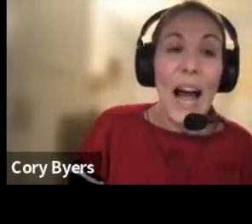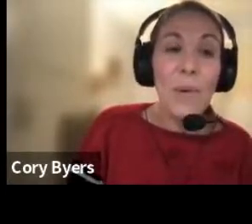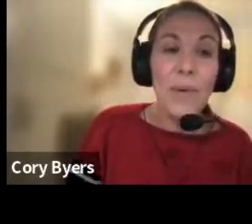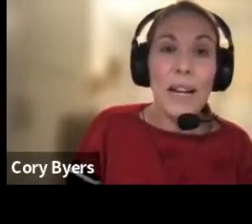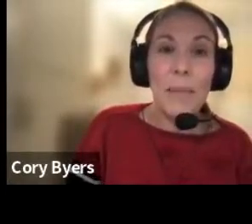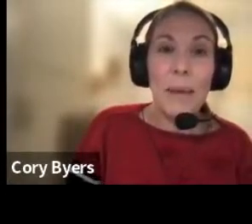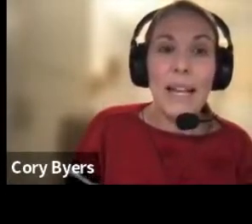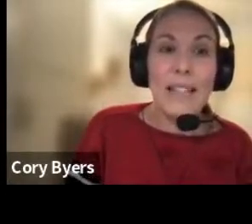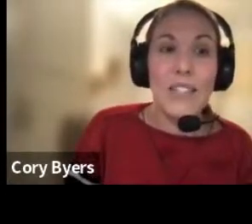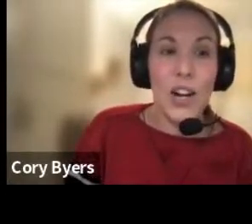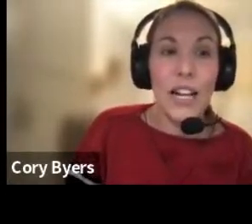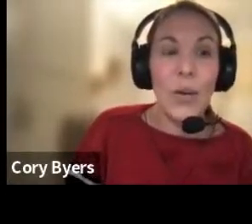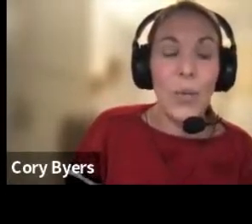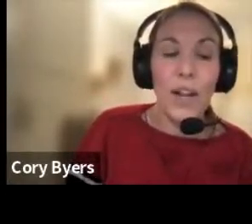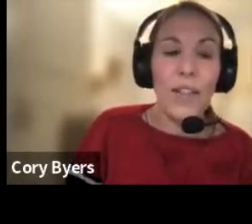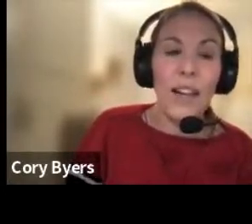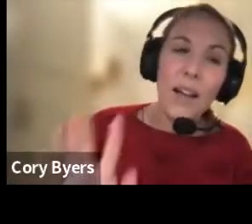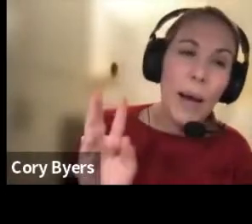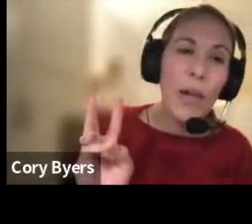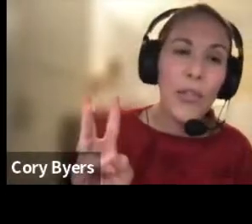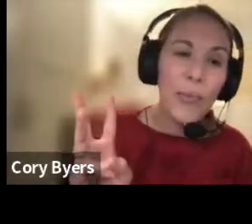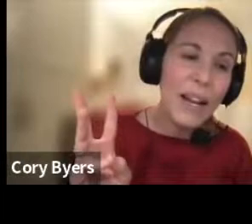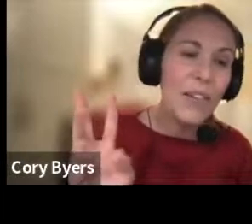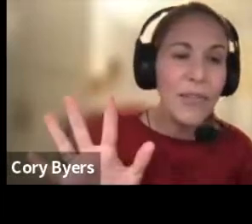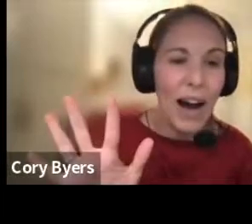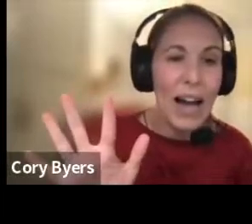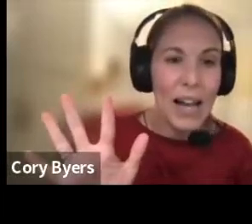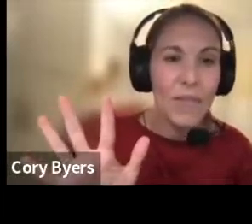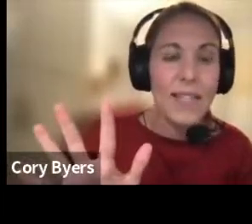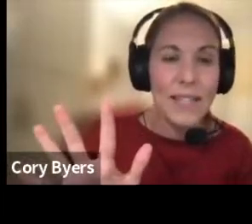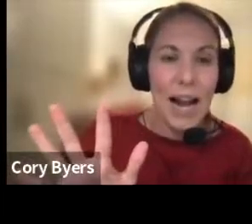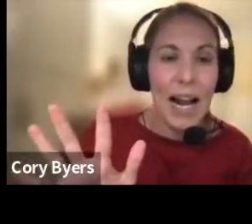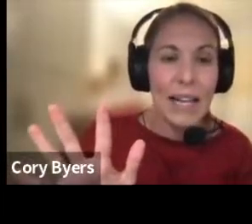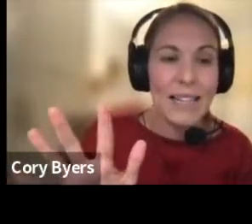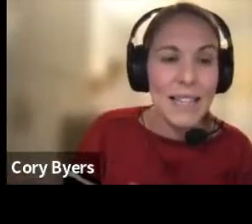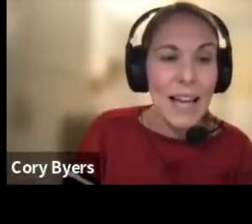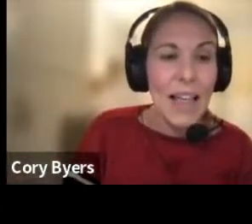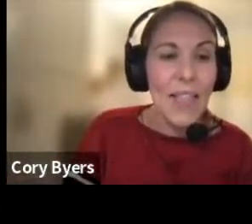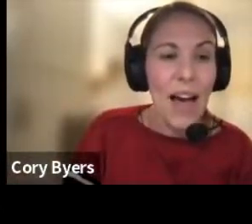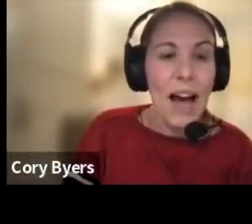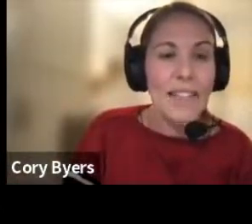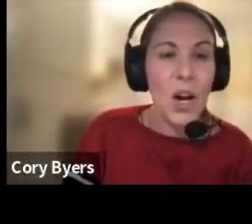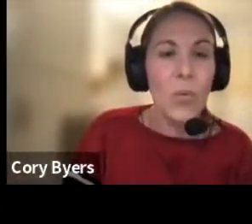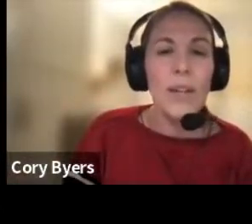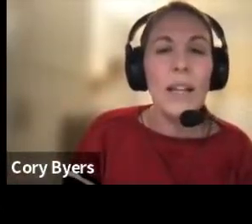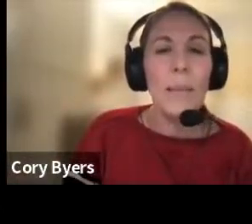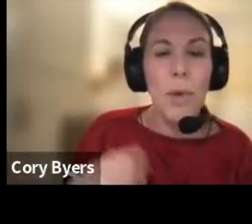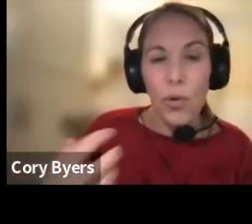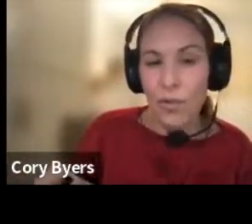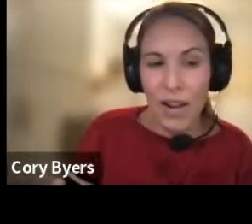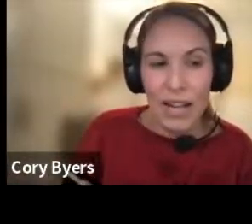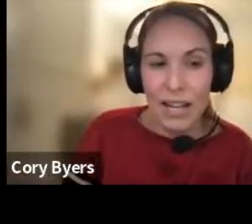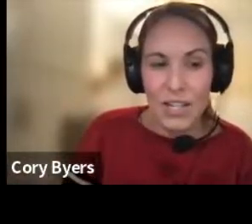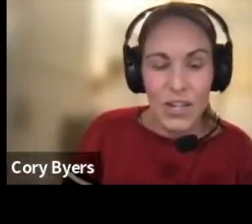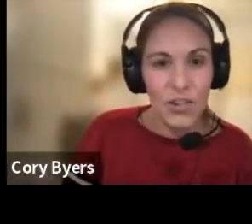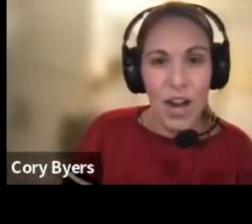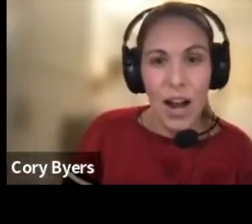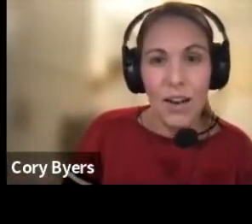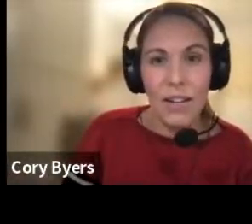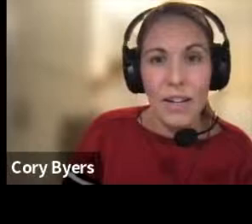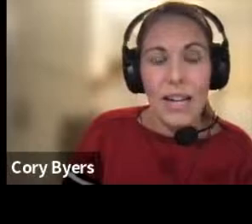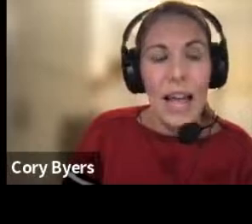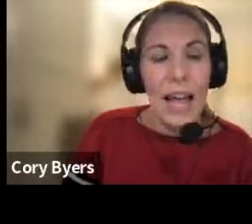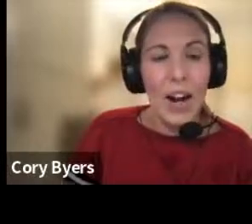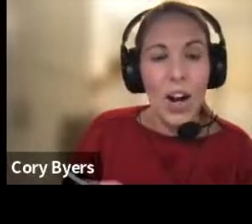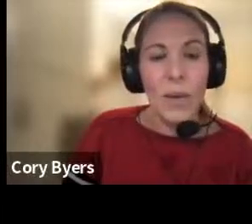And I would recommend starting with about 3 to 5 signs that are really motivating to your